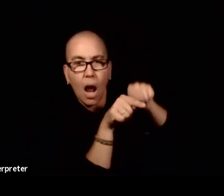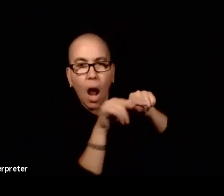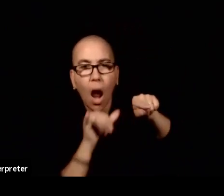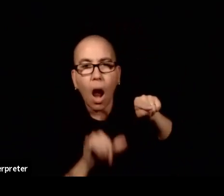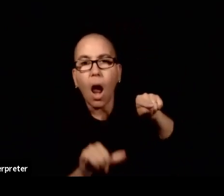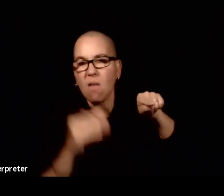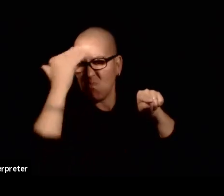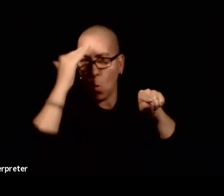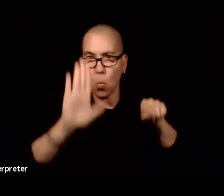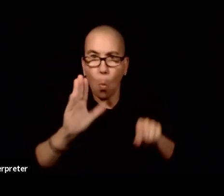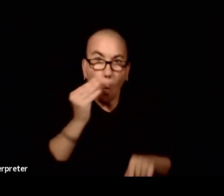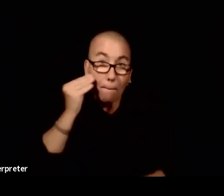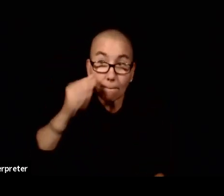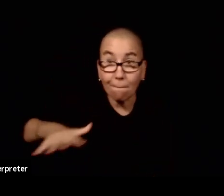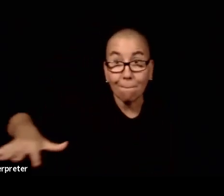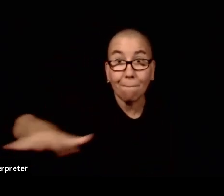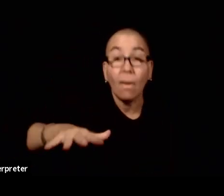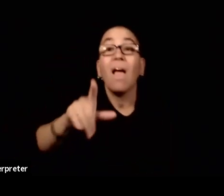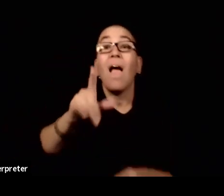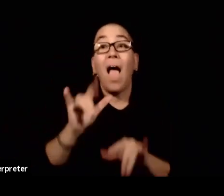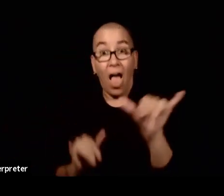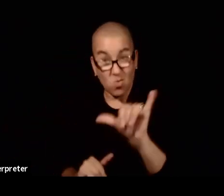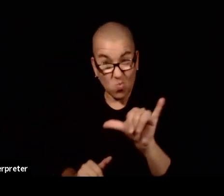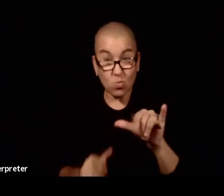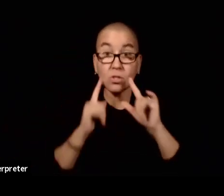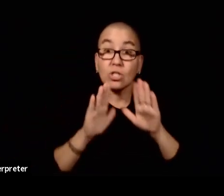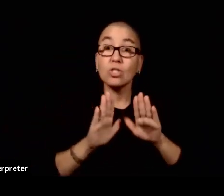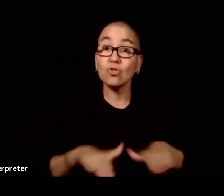many cases there have been in staff and attendees in